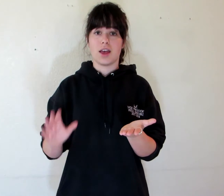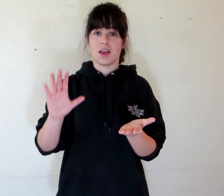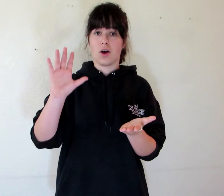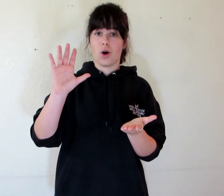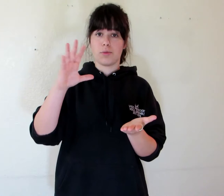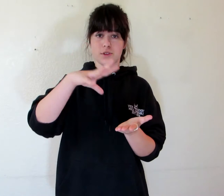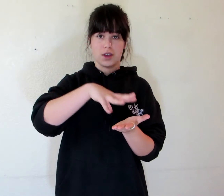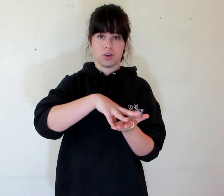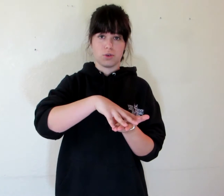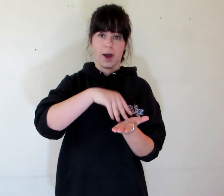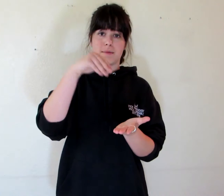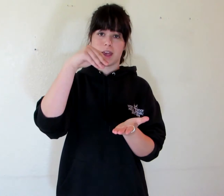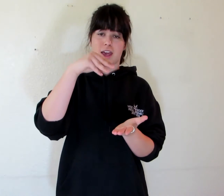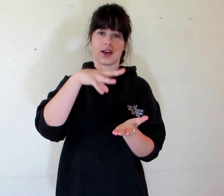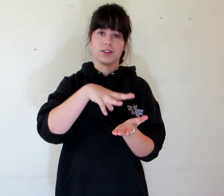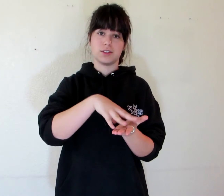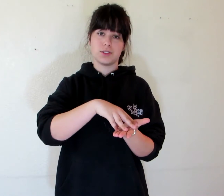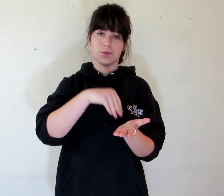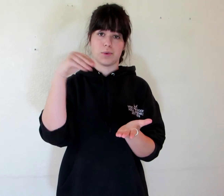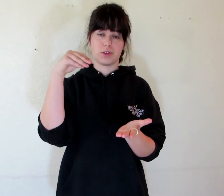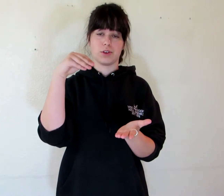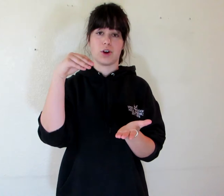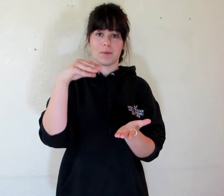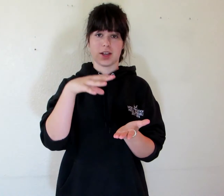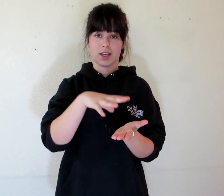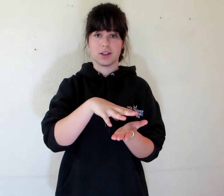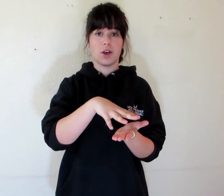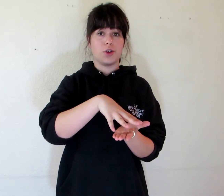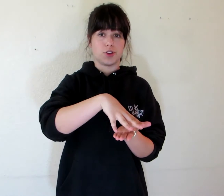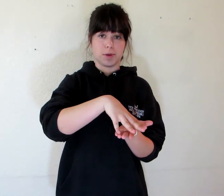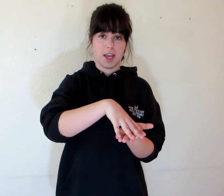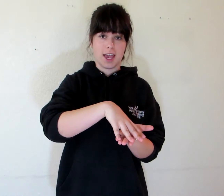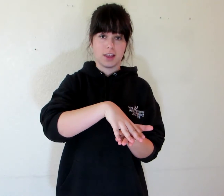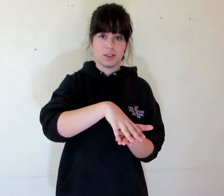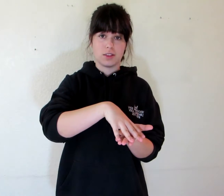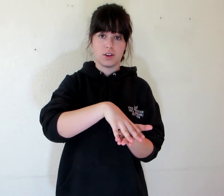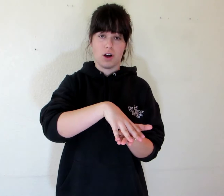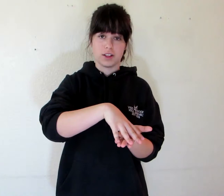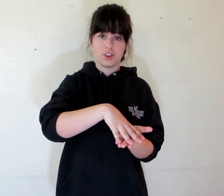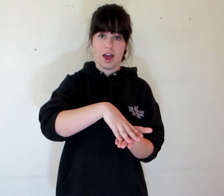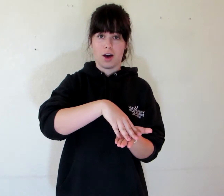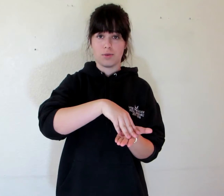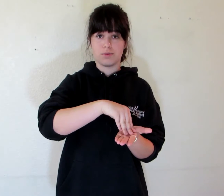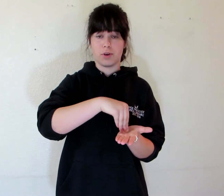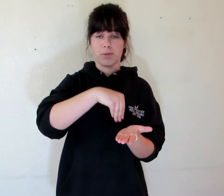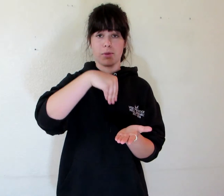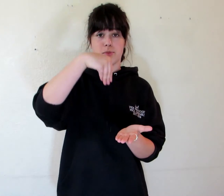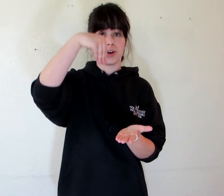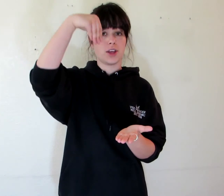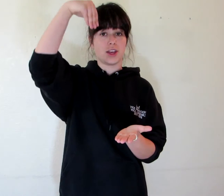a almost like grabbing hand with your dominant hand. So be taking the knowledge out from the book